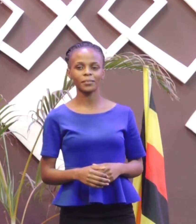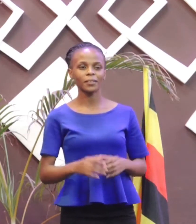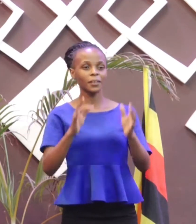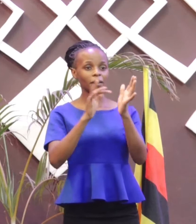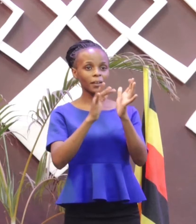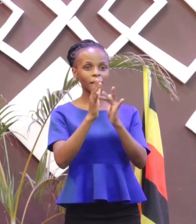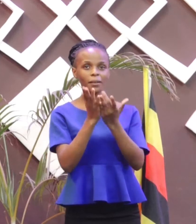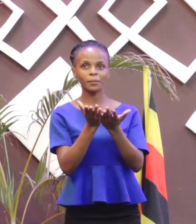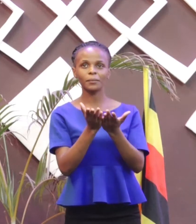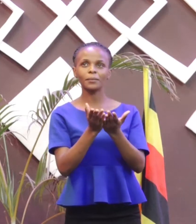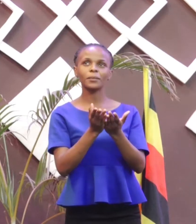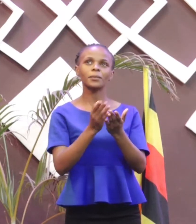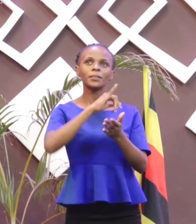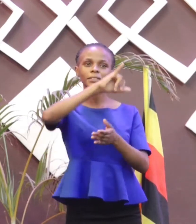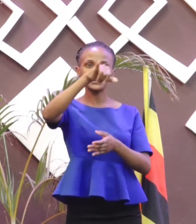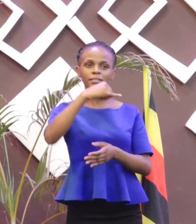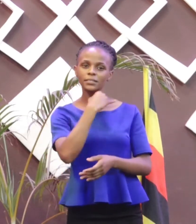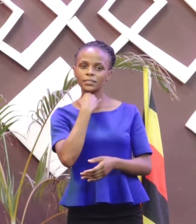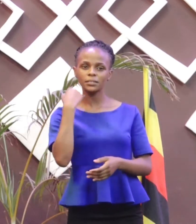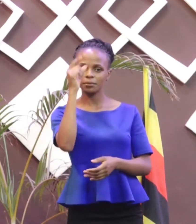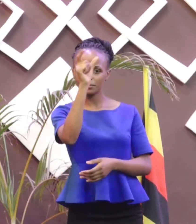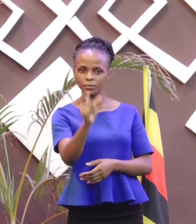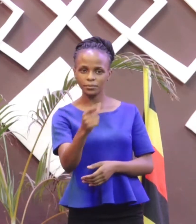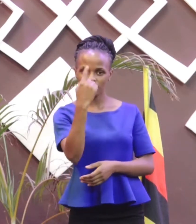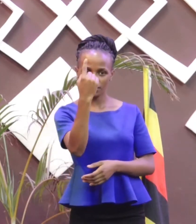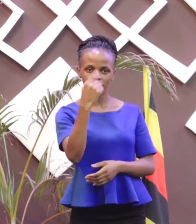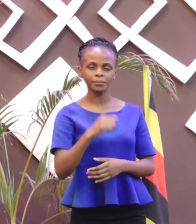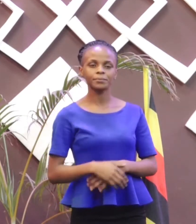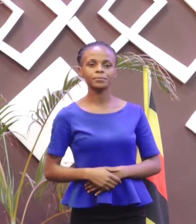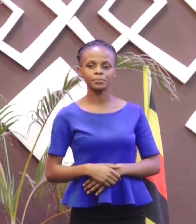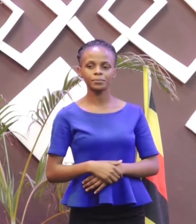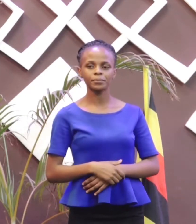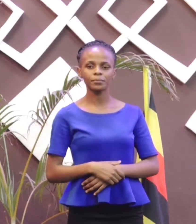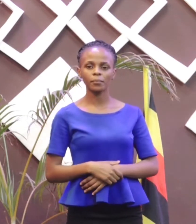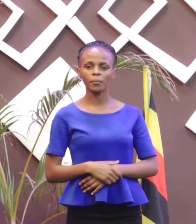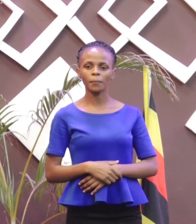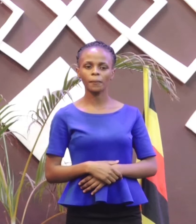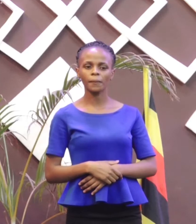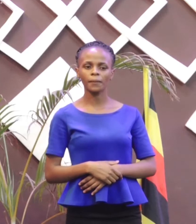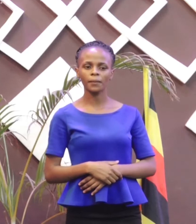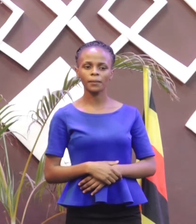The book of James chapter 1. Mu kitabo kya Yakobo esura esooka.